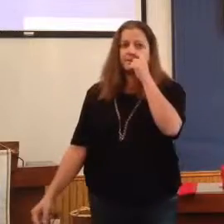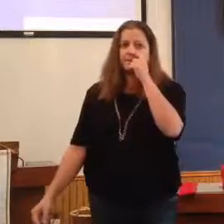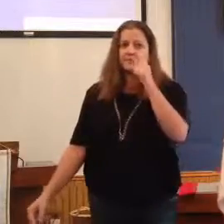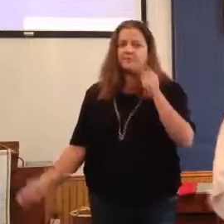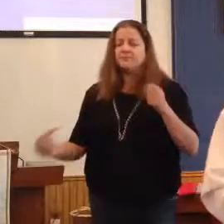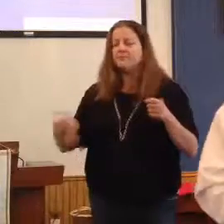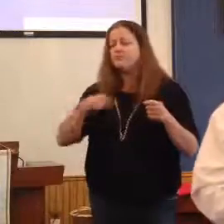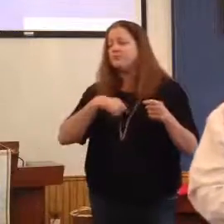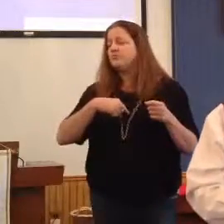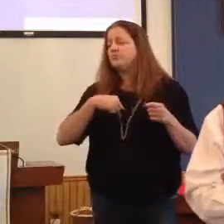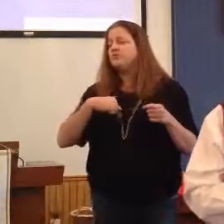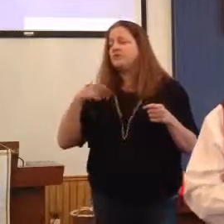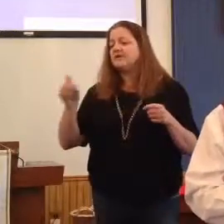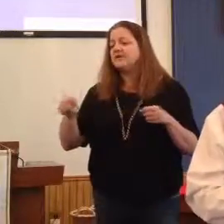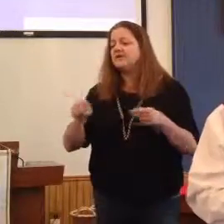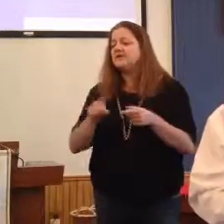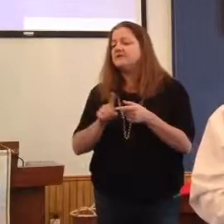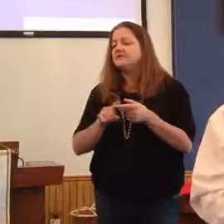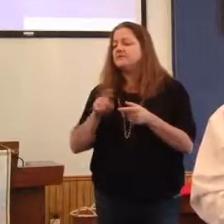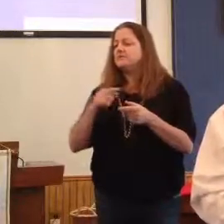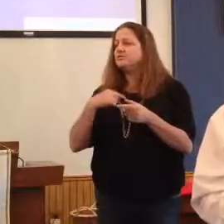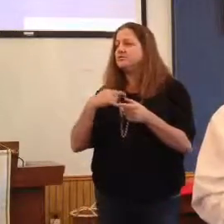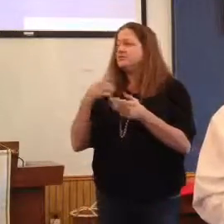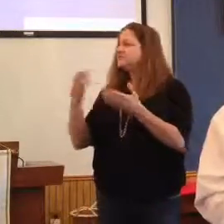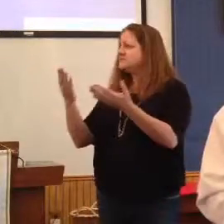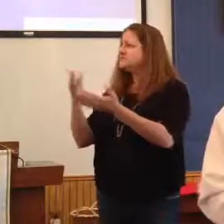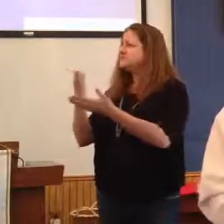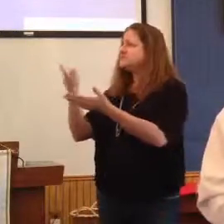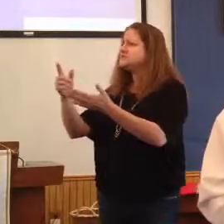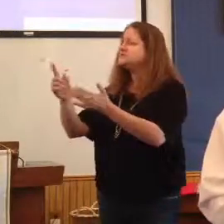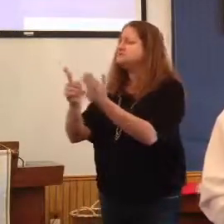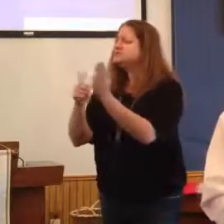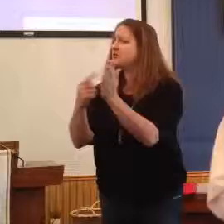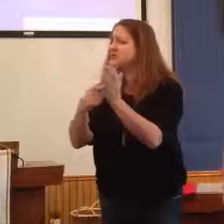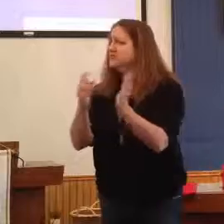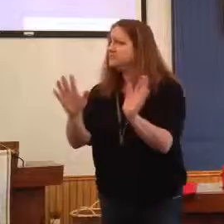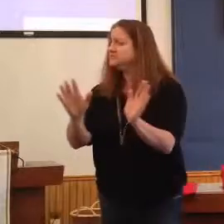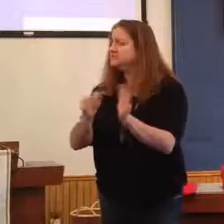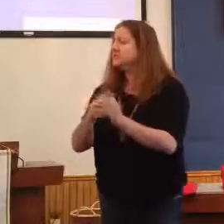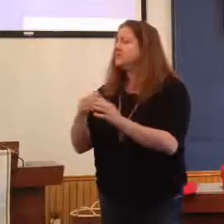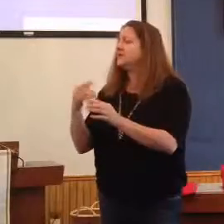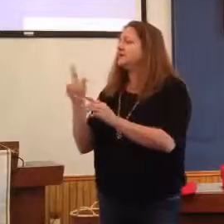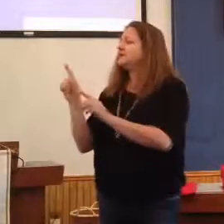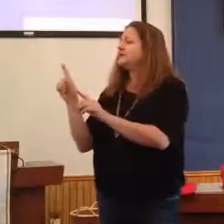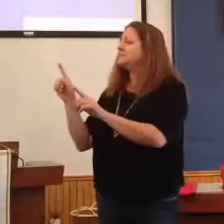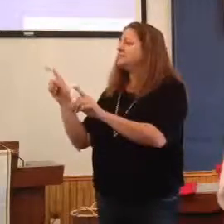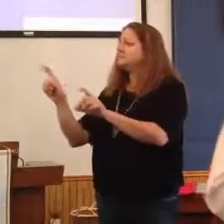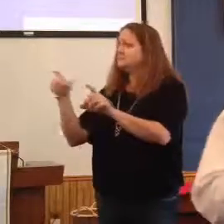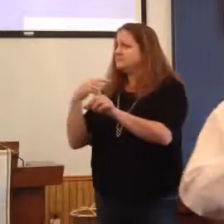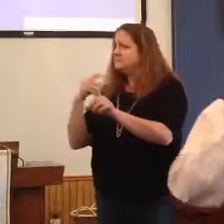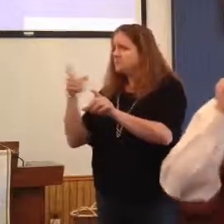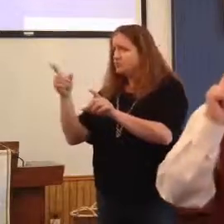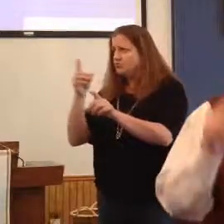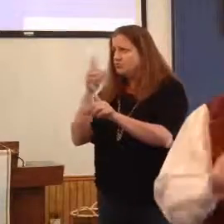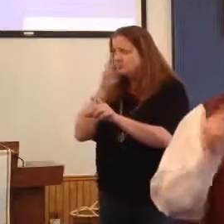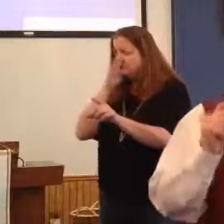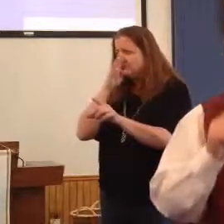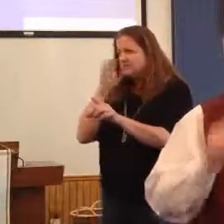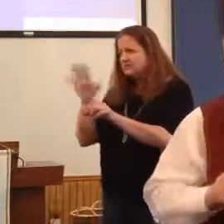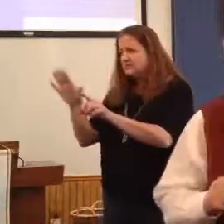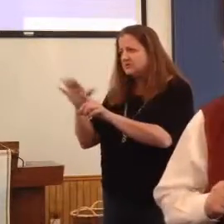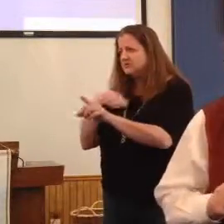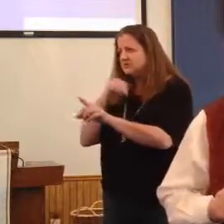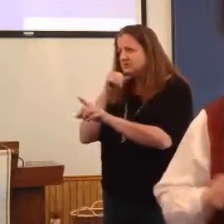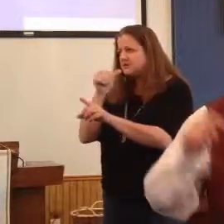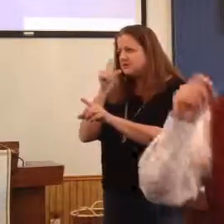We need to ask other people, sometimes, to repeat, to make sure that what